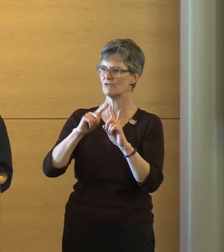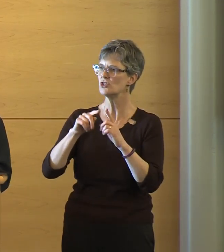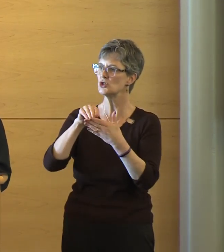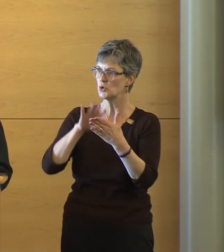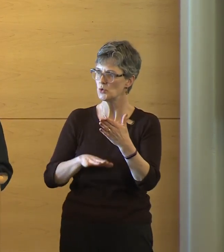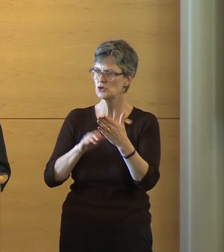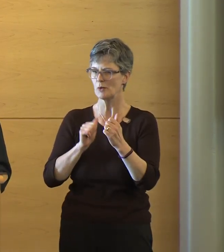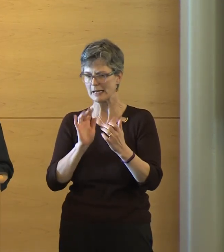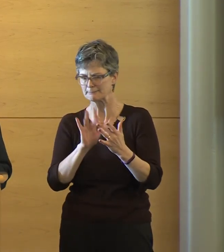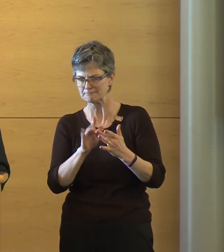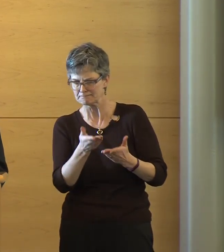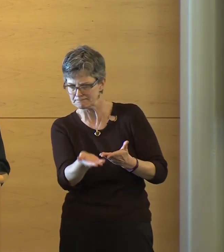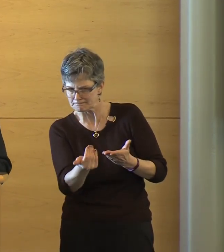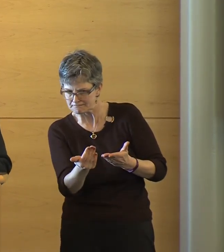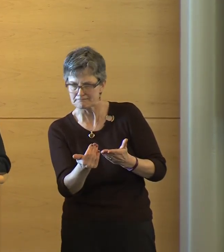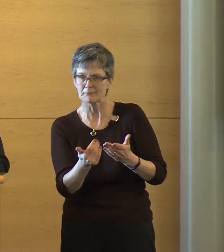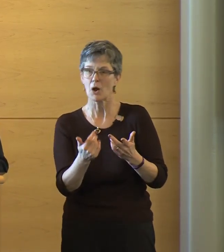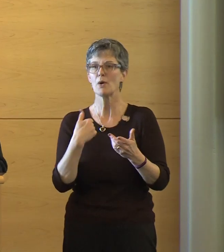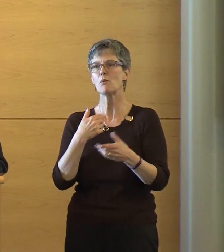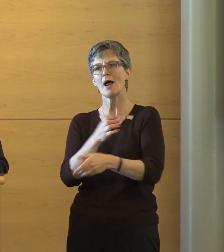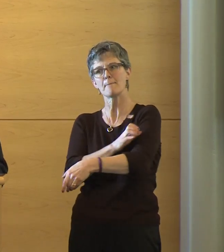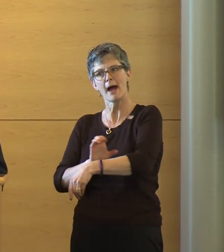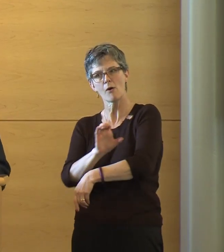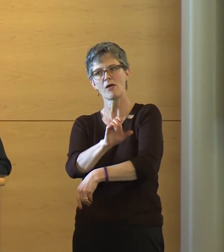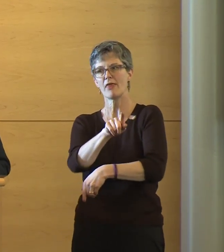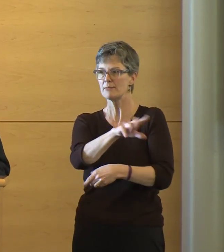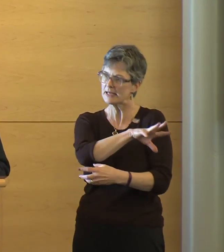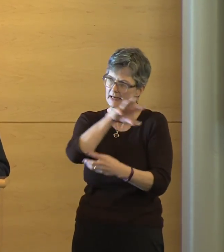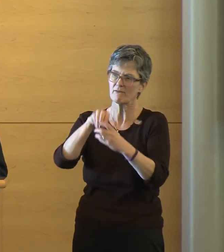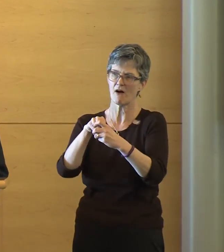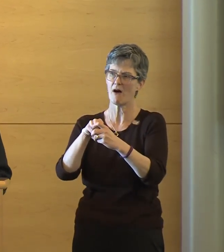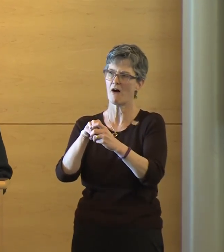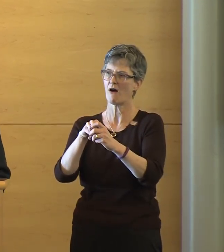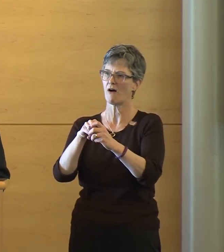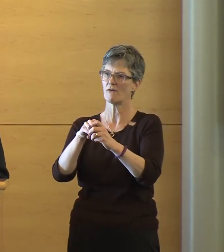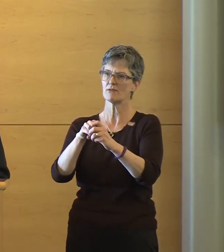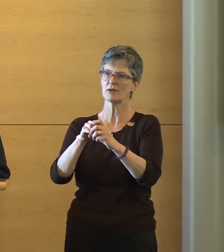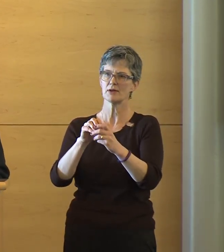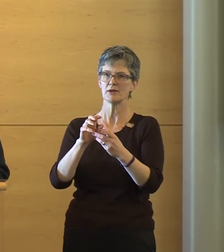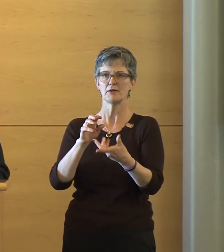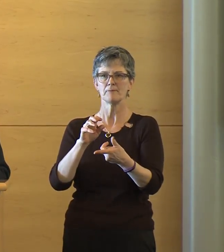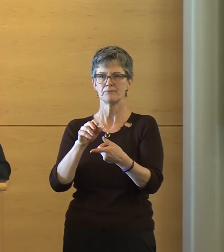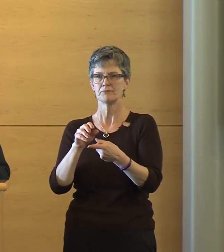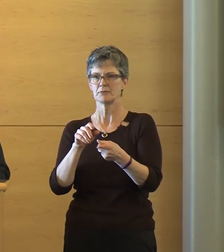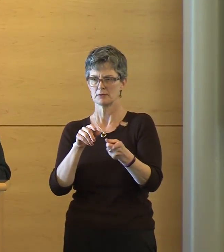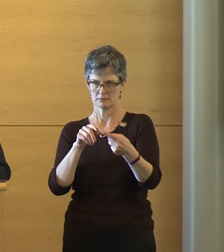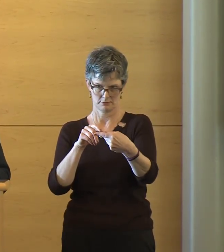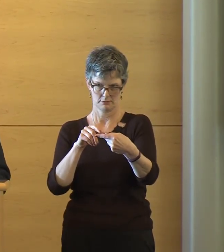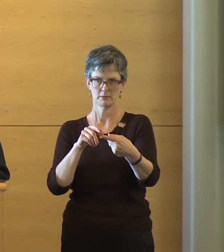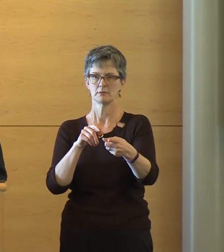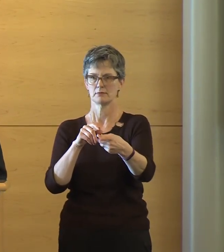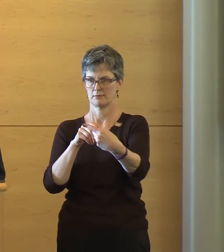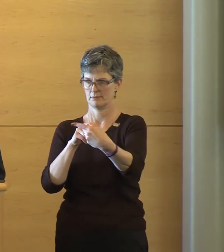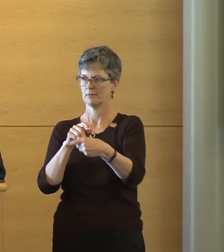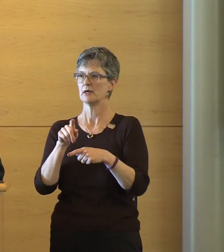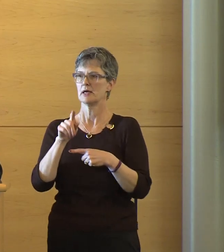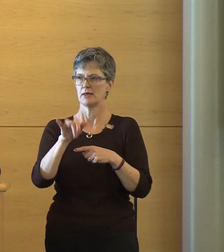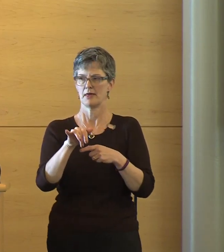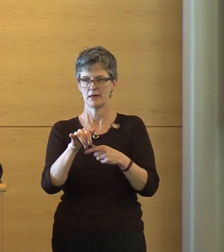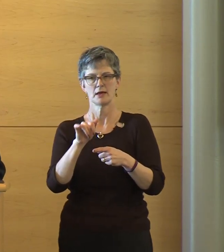Do-It, having been around since 1993, and we have constantly, you know, new groups of students coming into our program, that we've got a pretty large